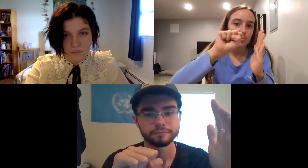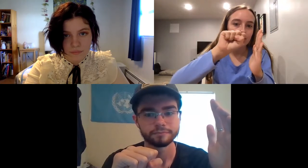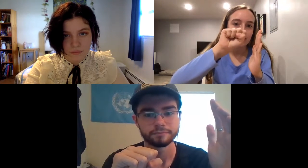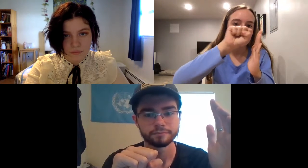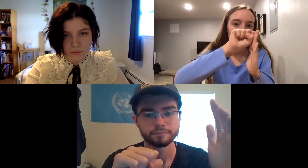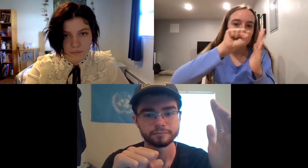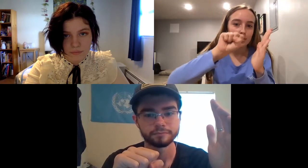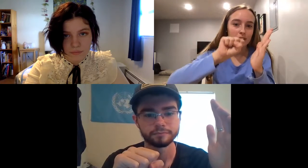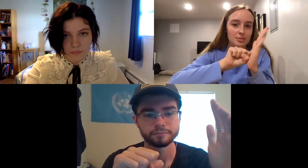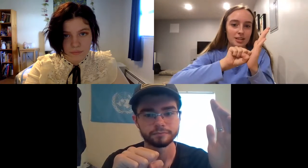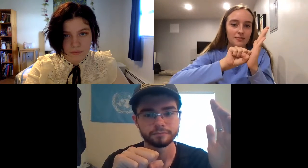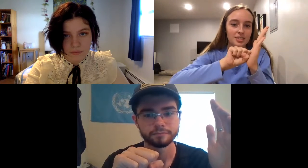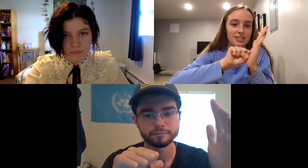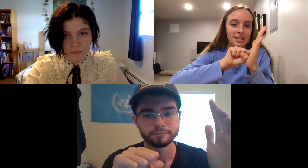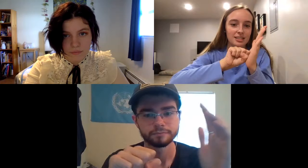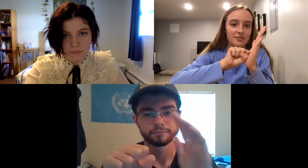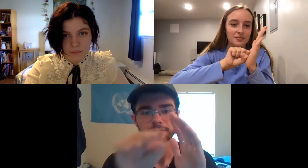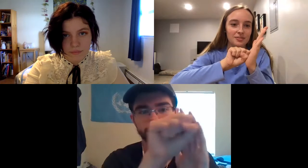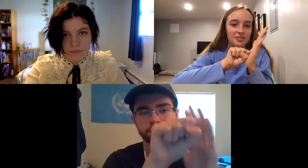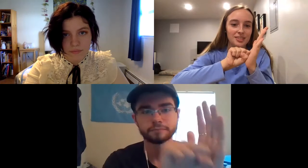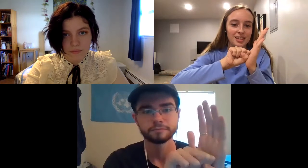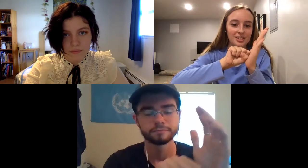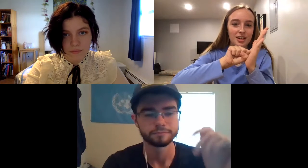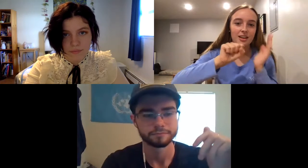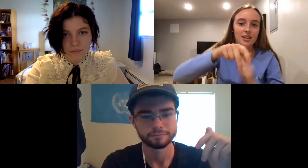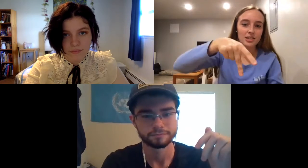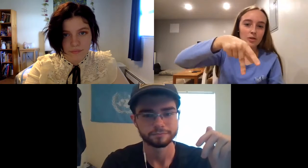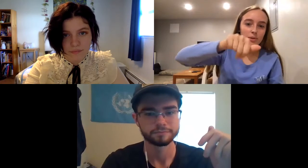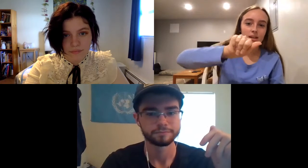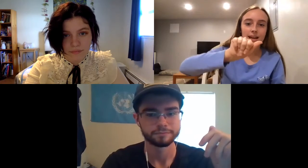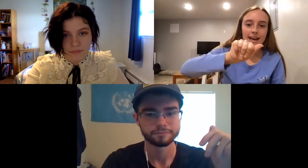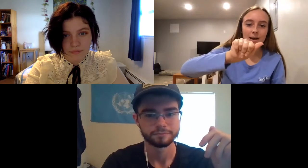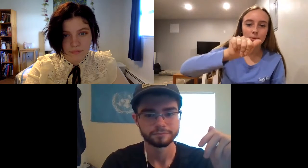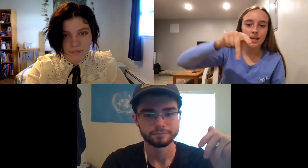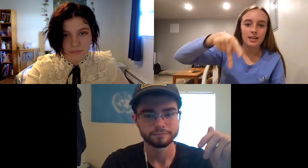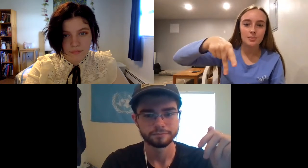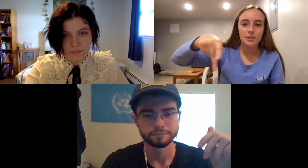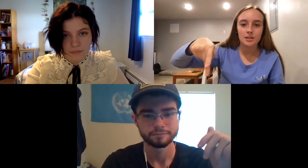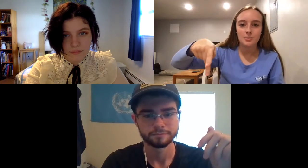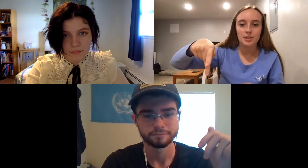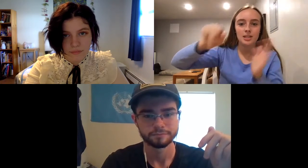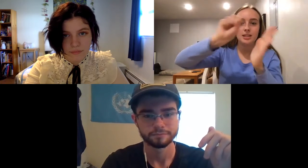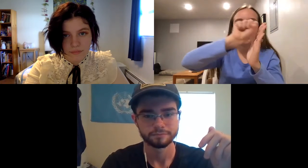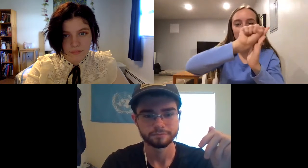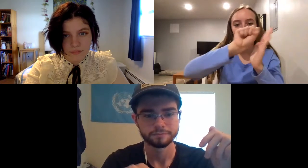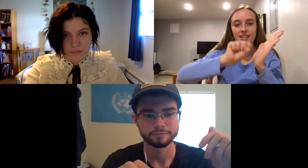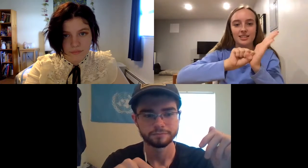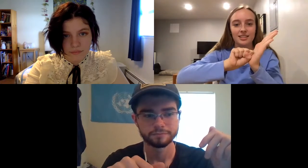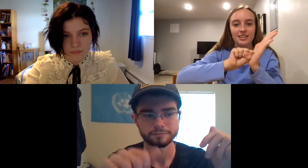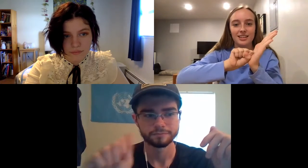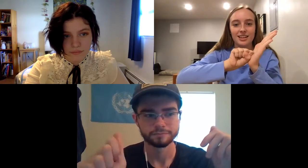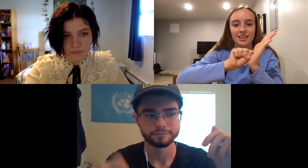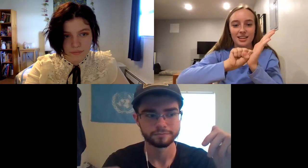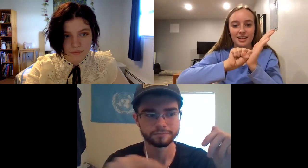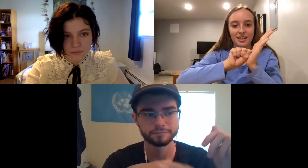then up two times. Yeah. State. So yeah. So that would be app, A, P, P, state.